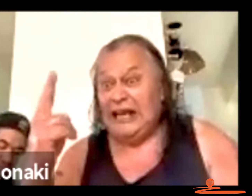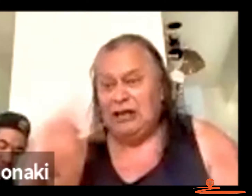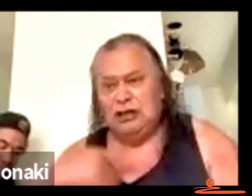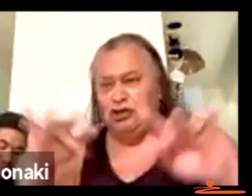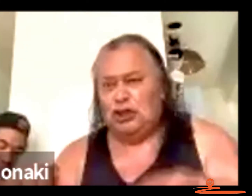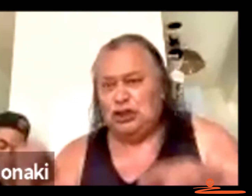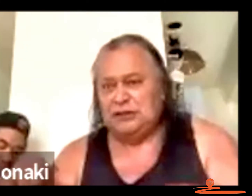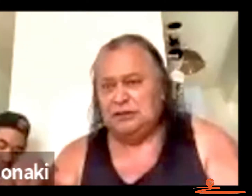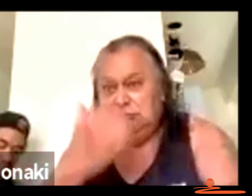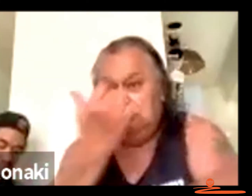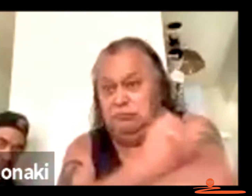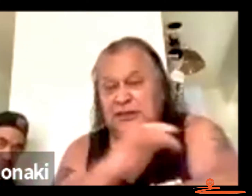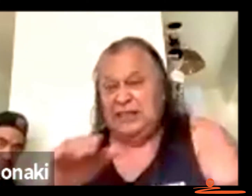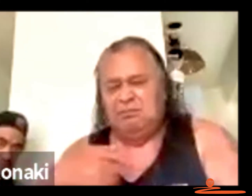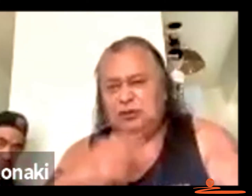my way through that